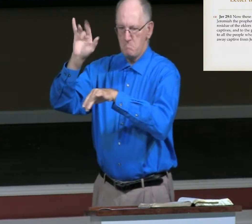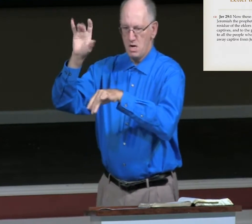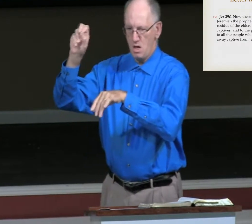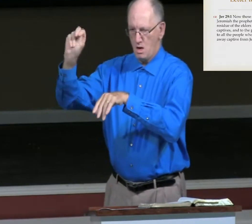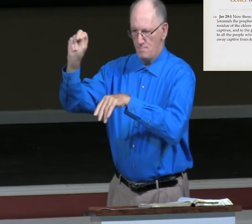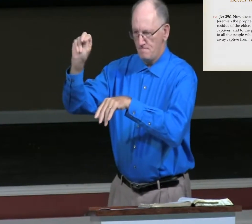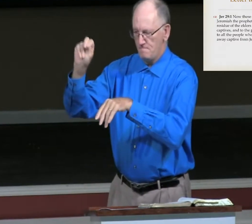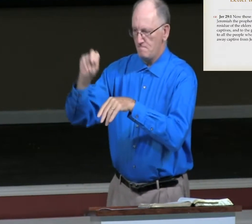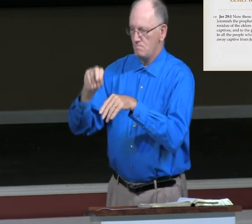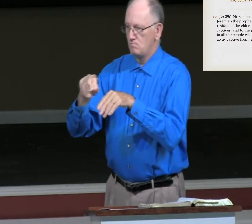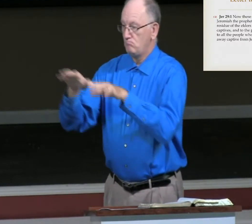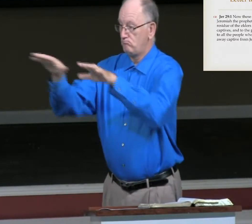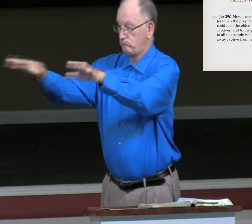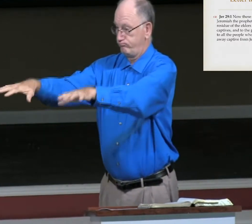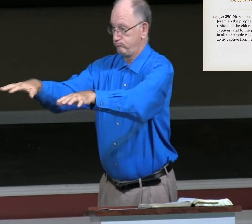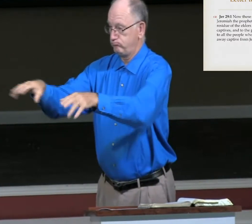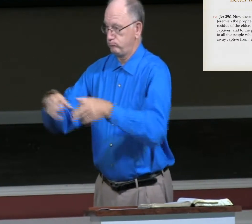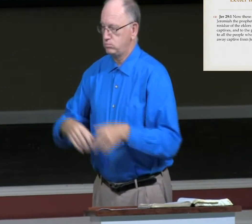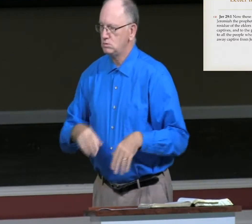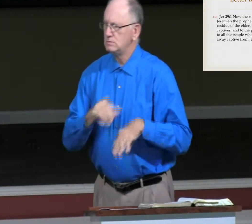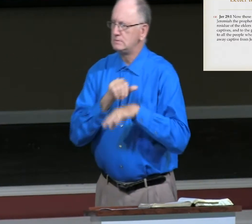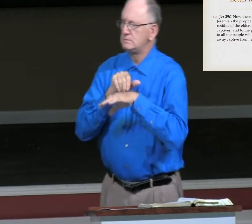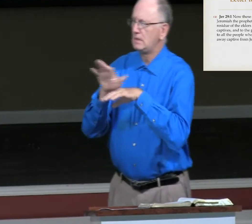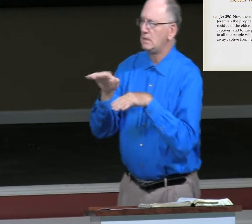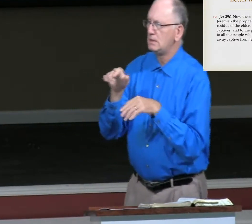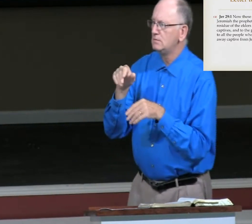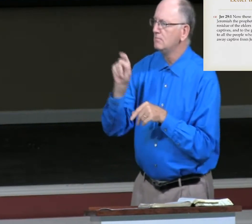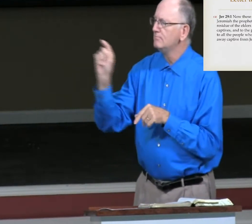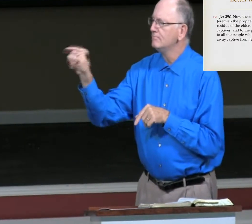in Babylon. They were settled.